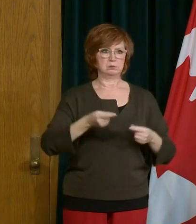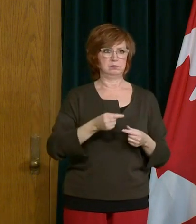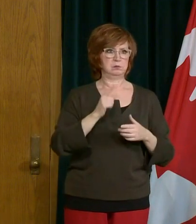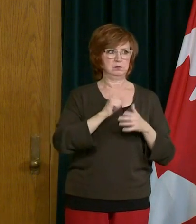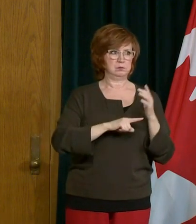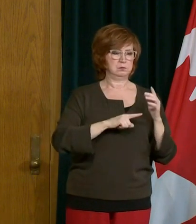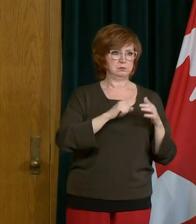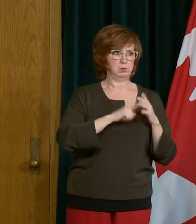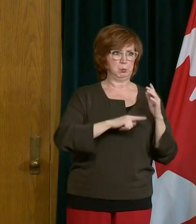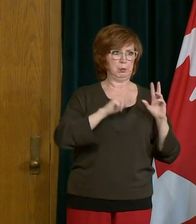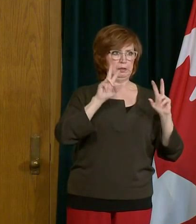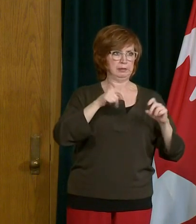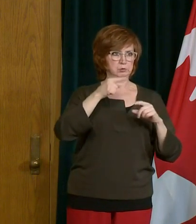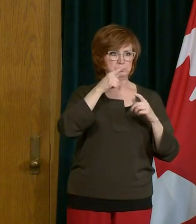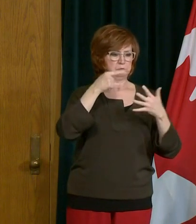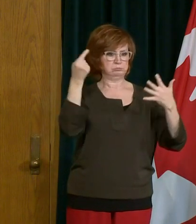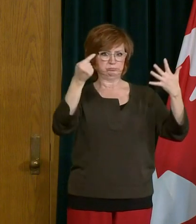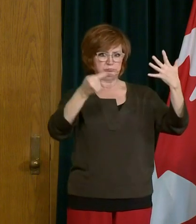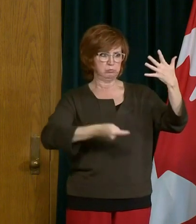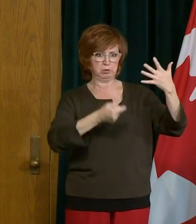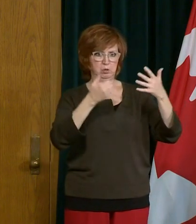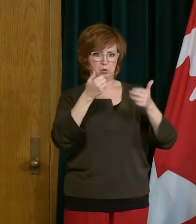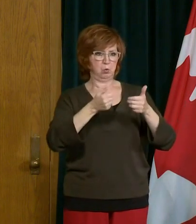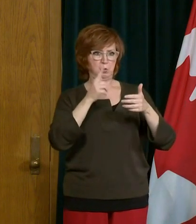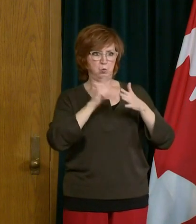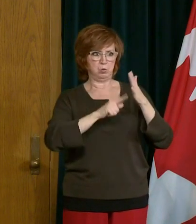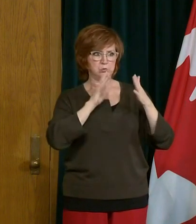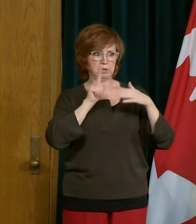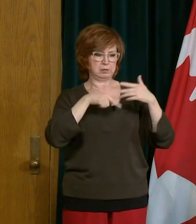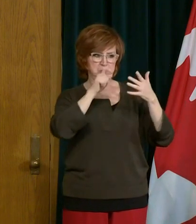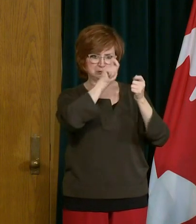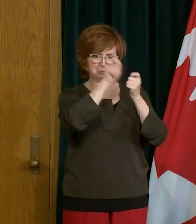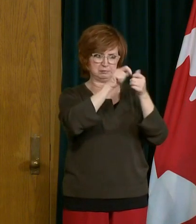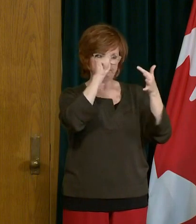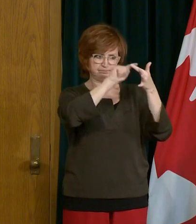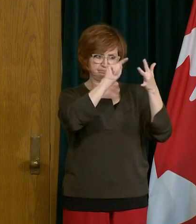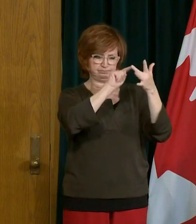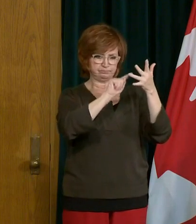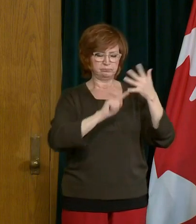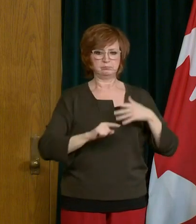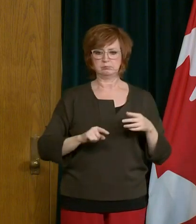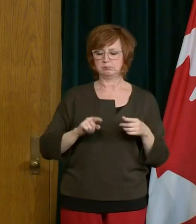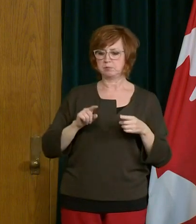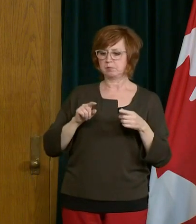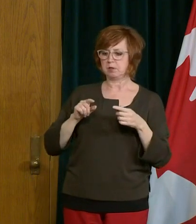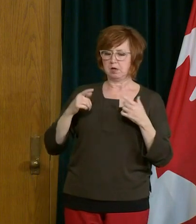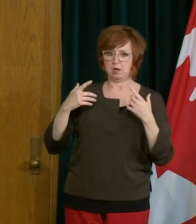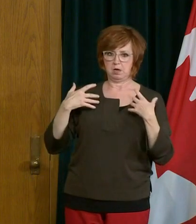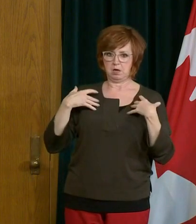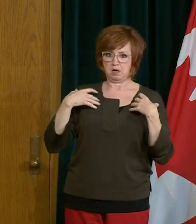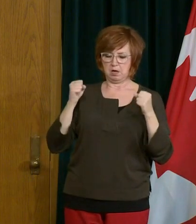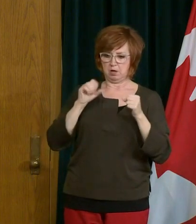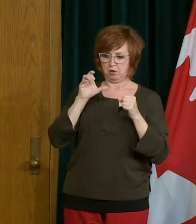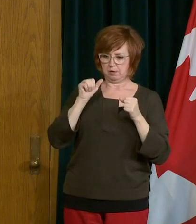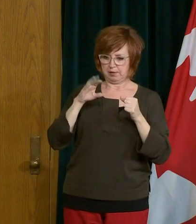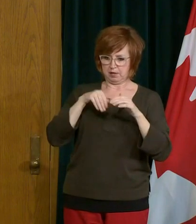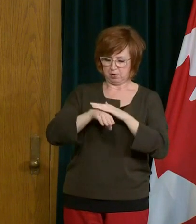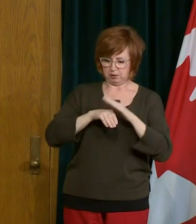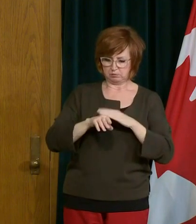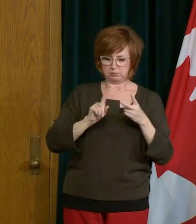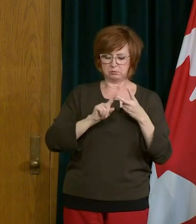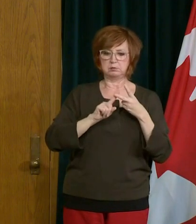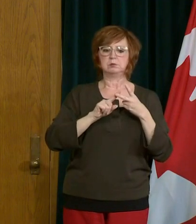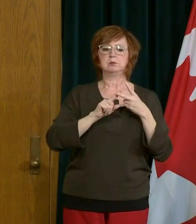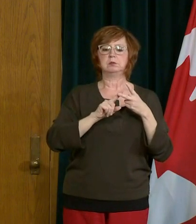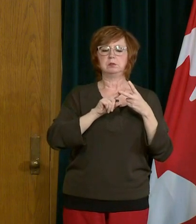issues would you be referring to? Just basically some of the difficulties, access to health care, being able to